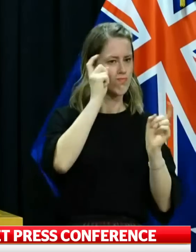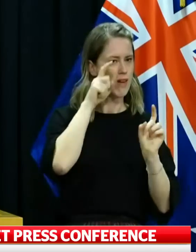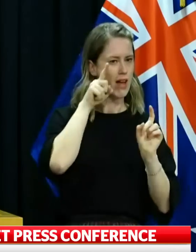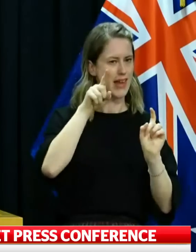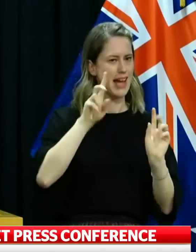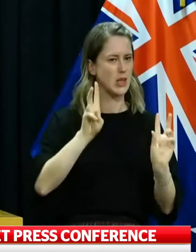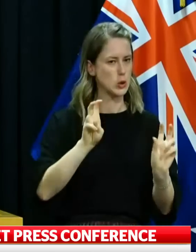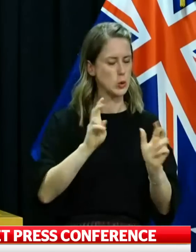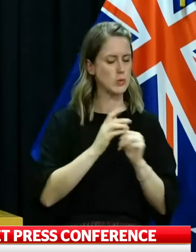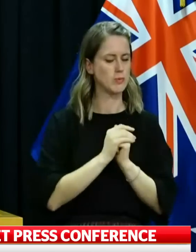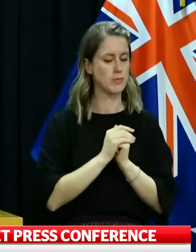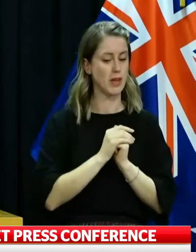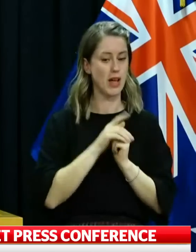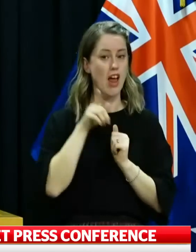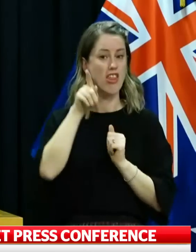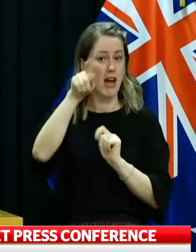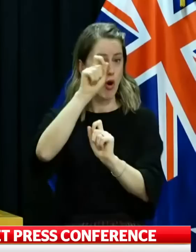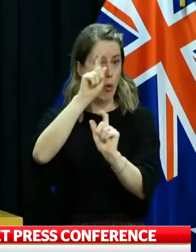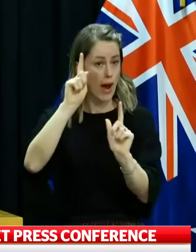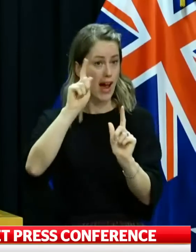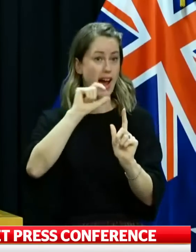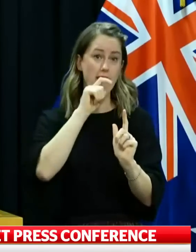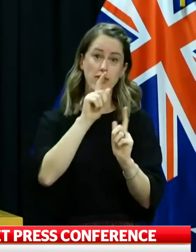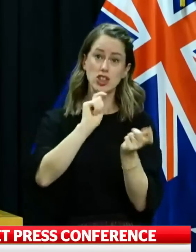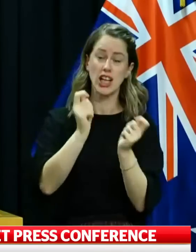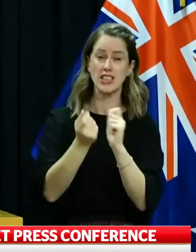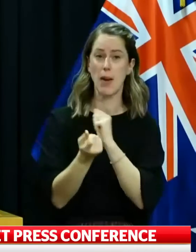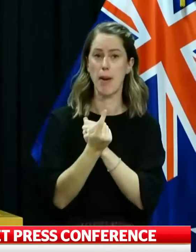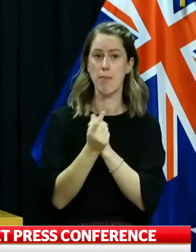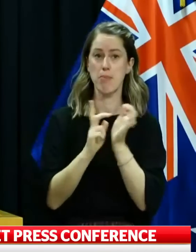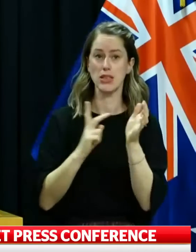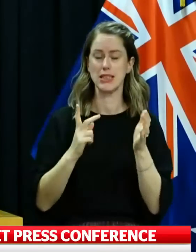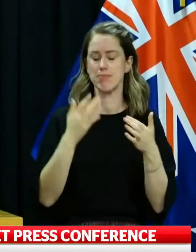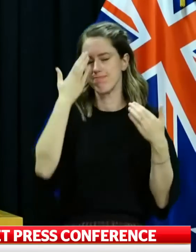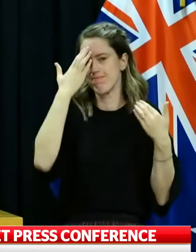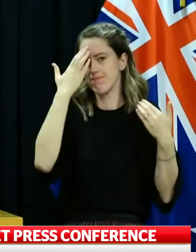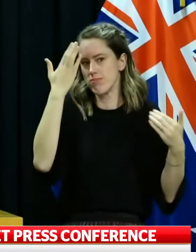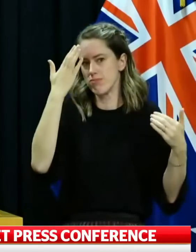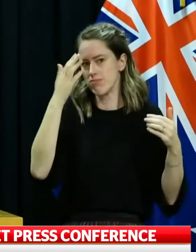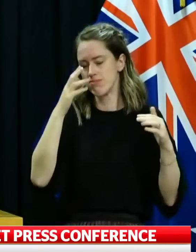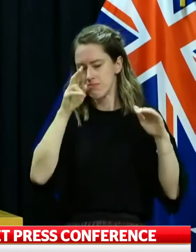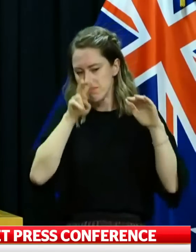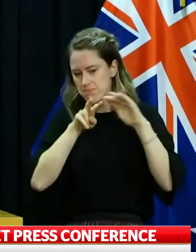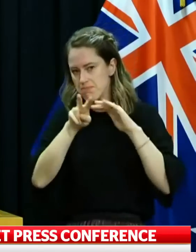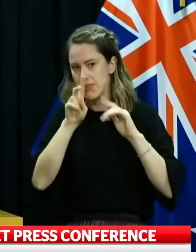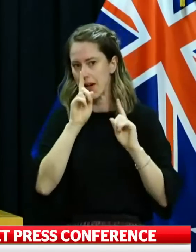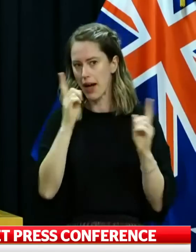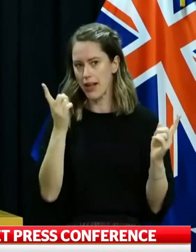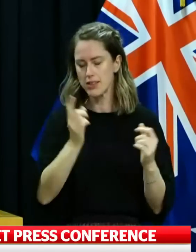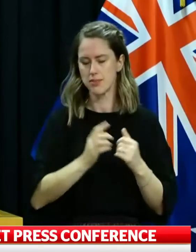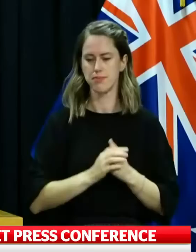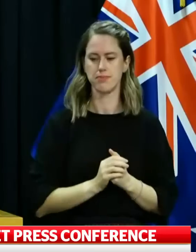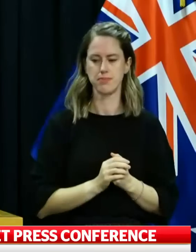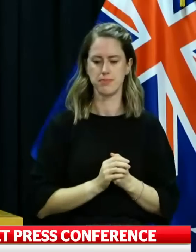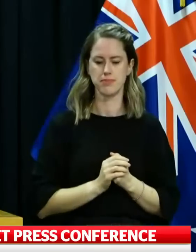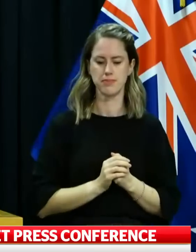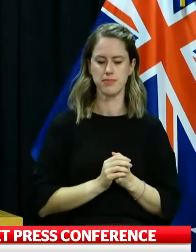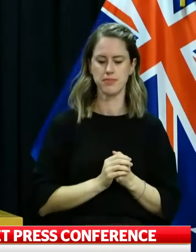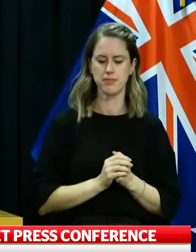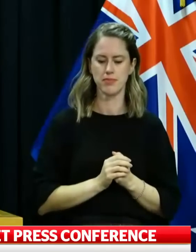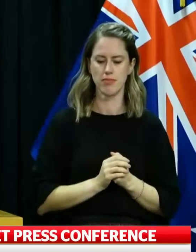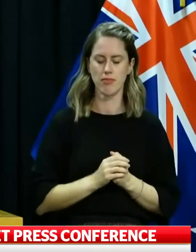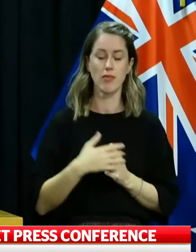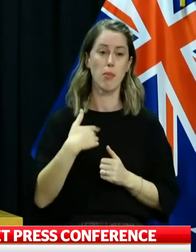How that translates into any change in policy, only time will tell. My job, though, is regardless of the